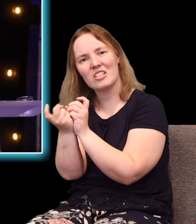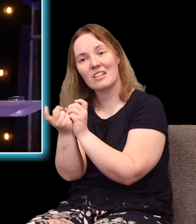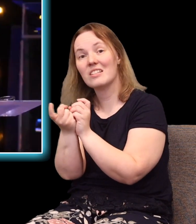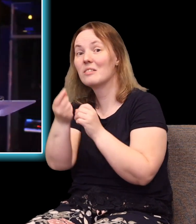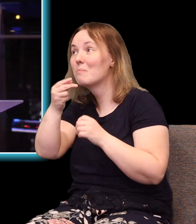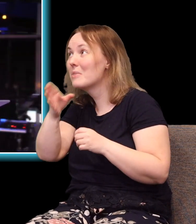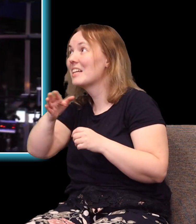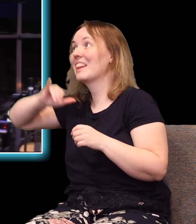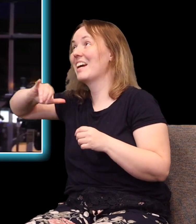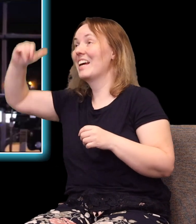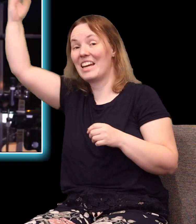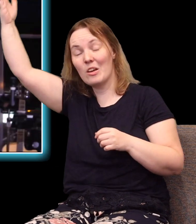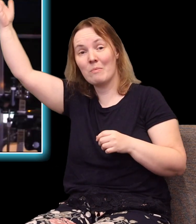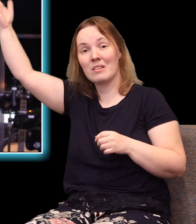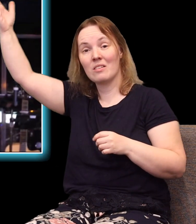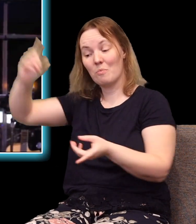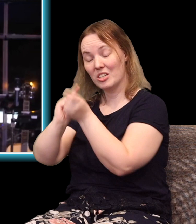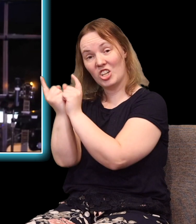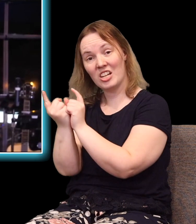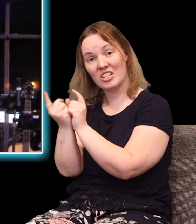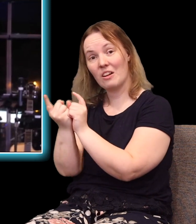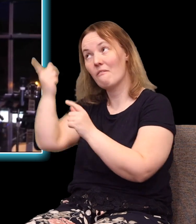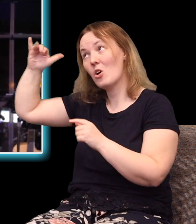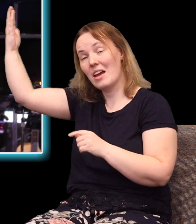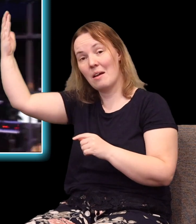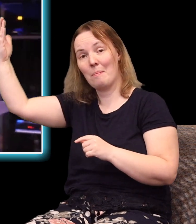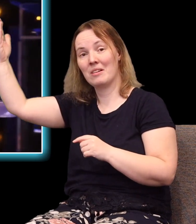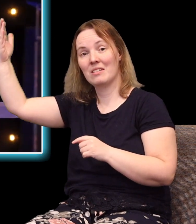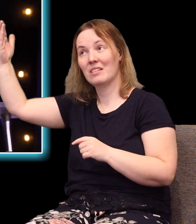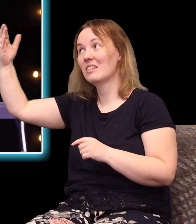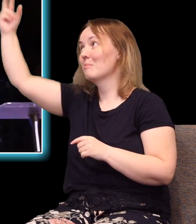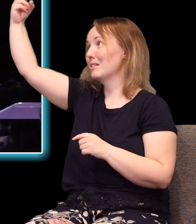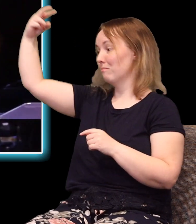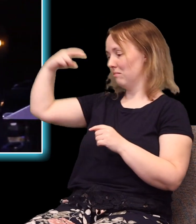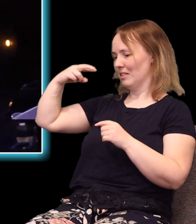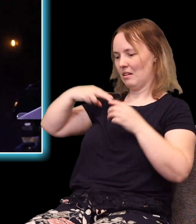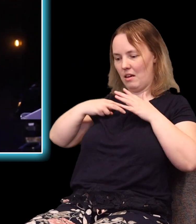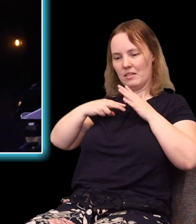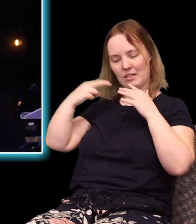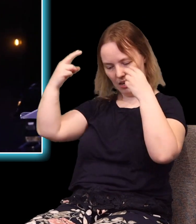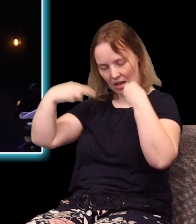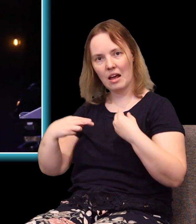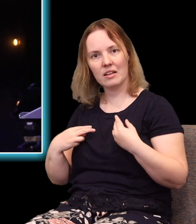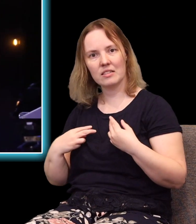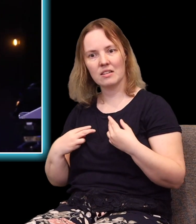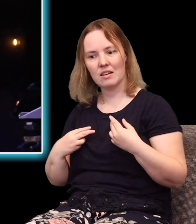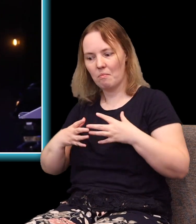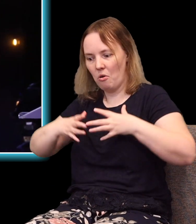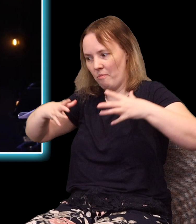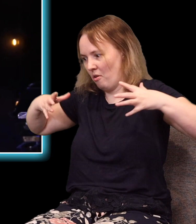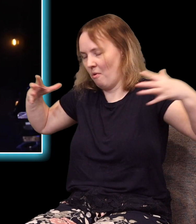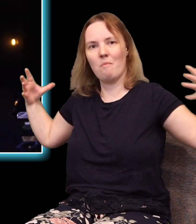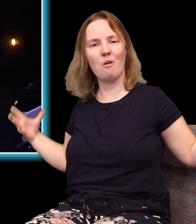being changed to be like Him. We are being changed for Him to be seen in us